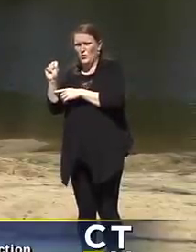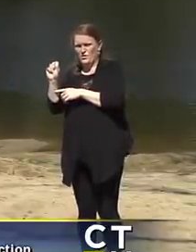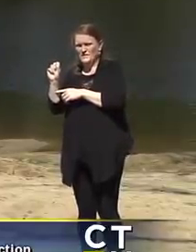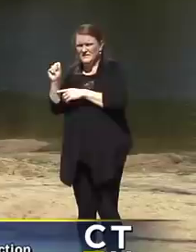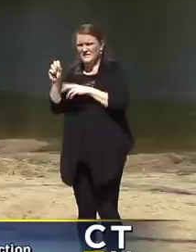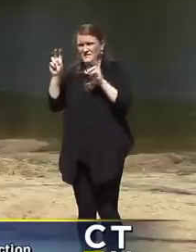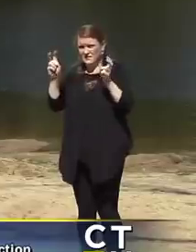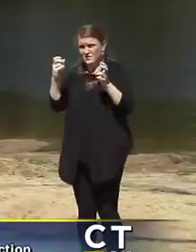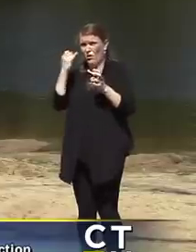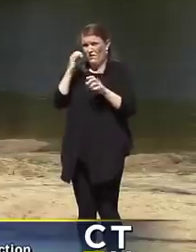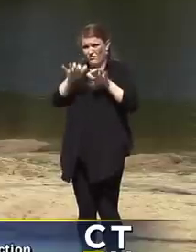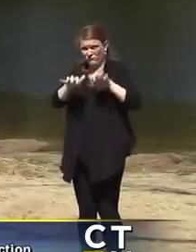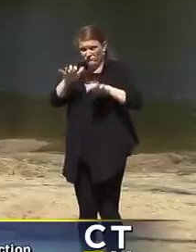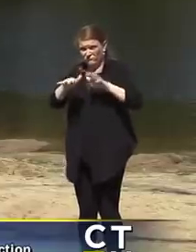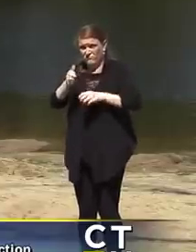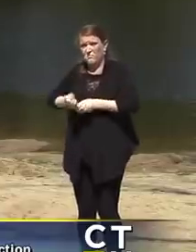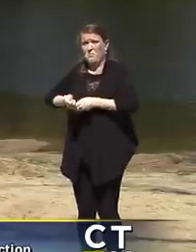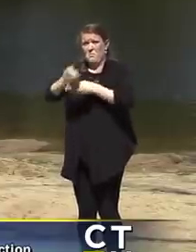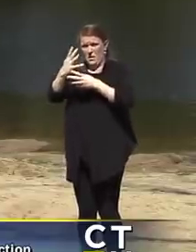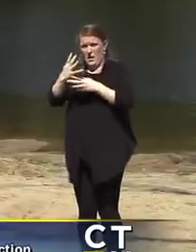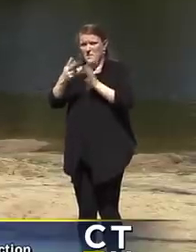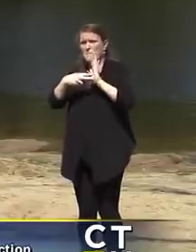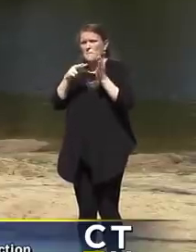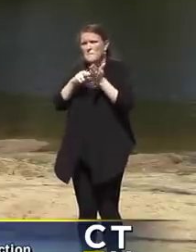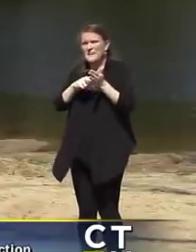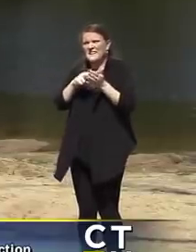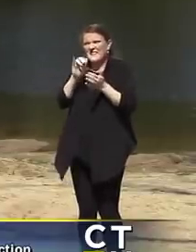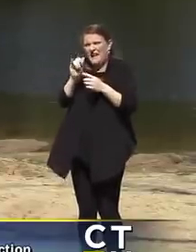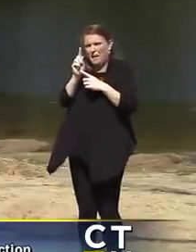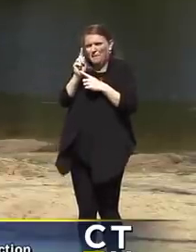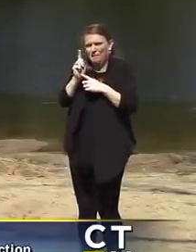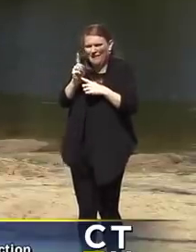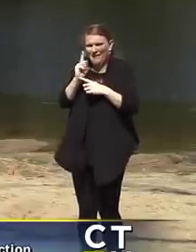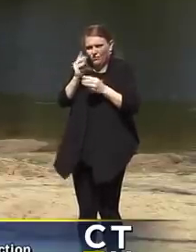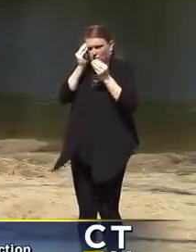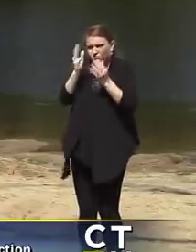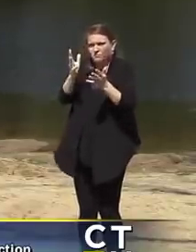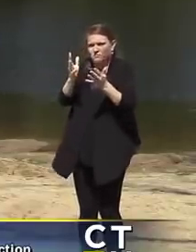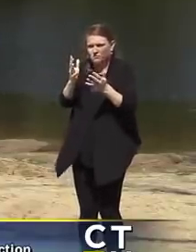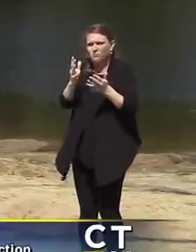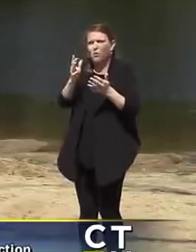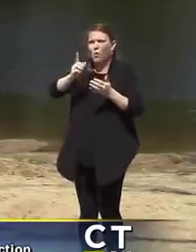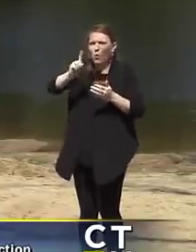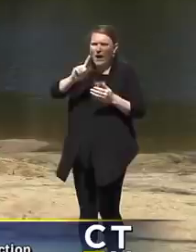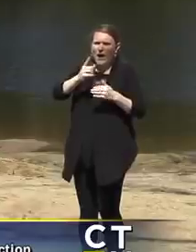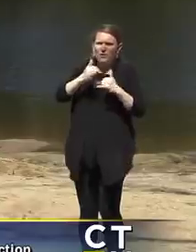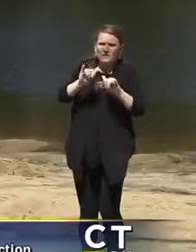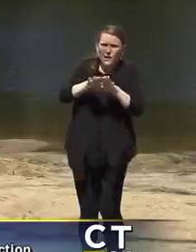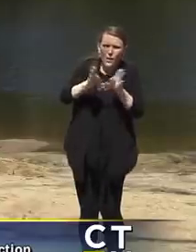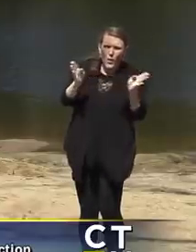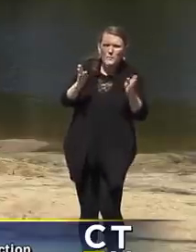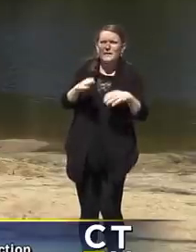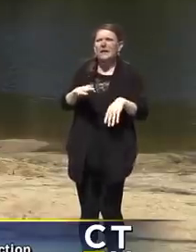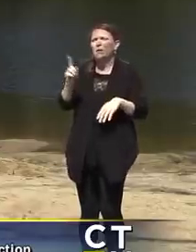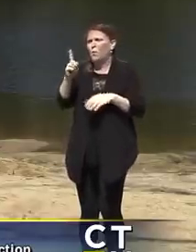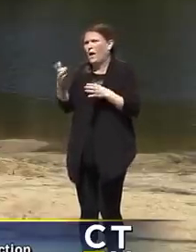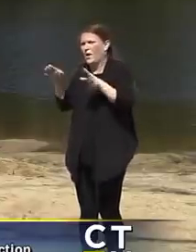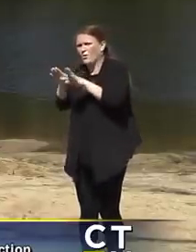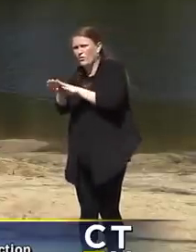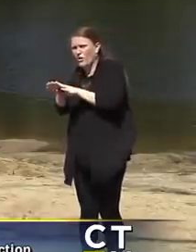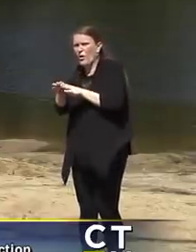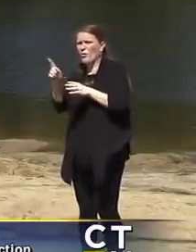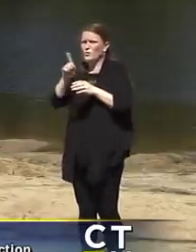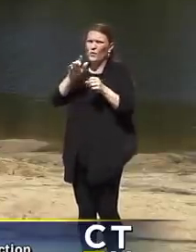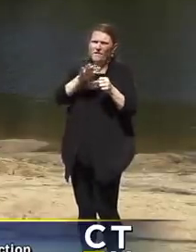portal.ct.gov/what'sopen-outdoors. And if you go on that website, you'll be able to find real-time, up-to-date information about daily closures of some of